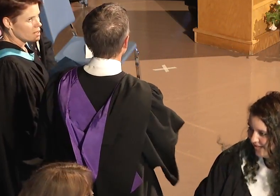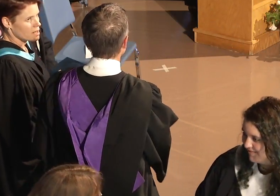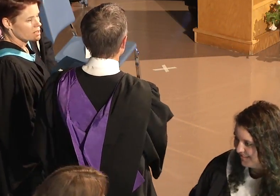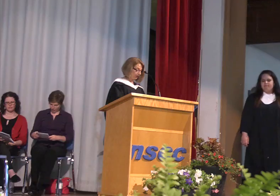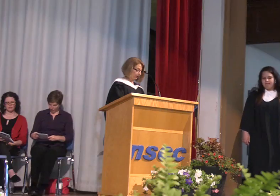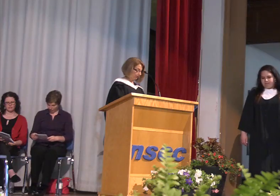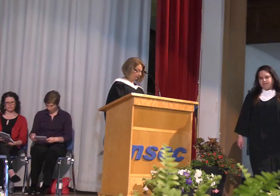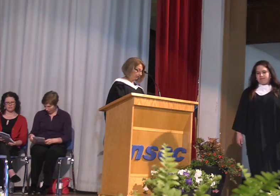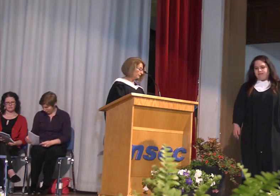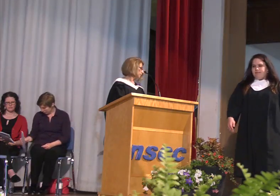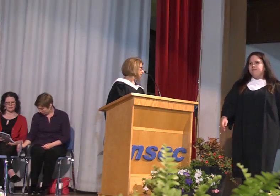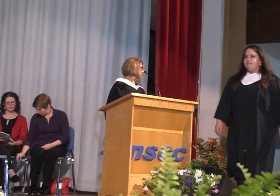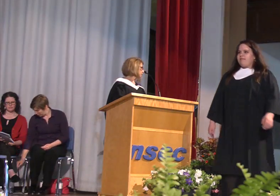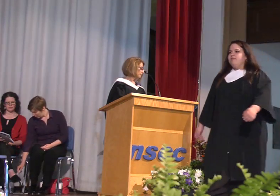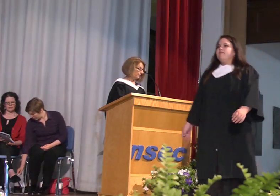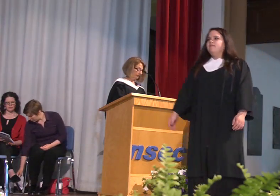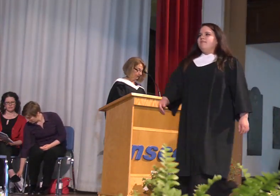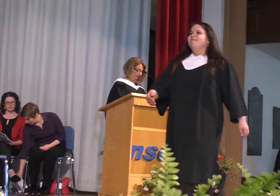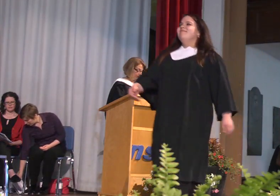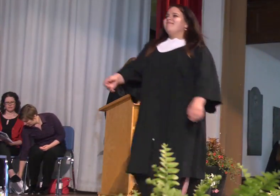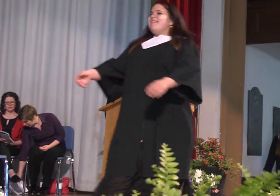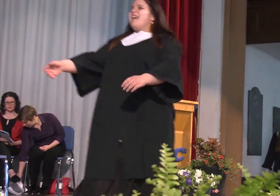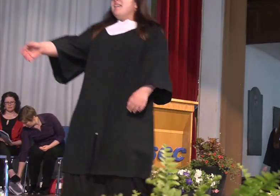Shelby Smith.